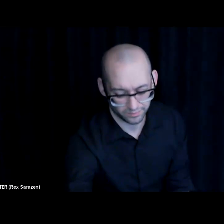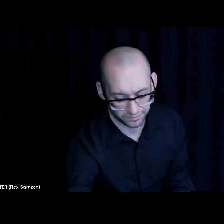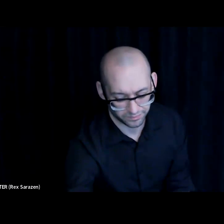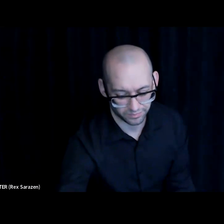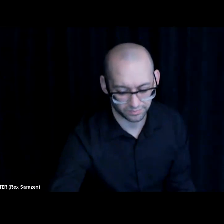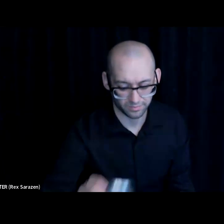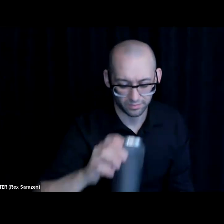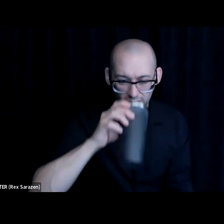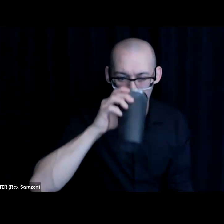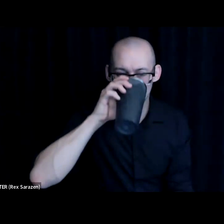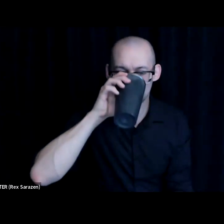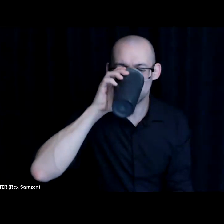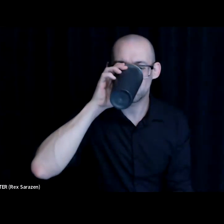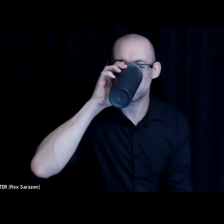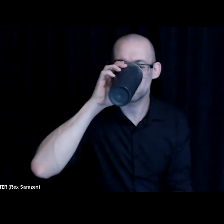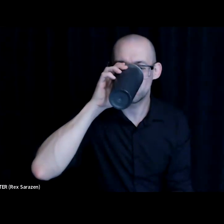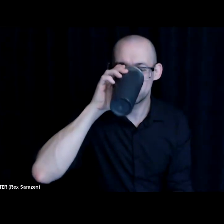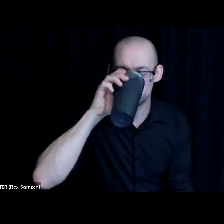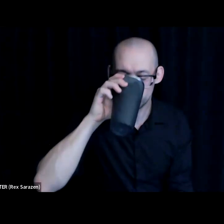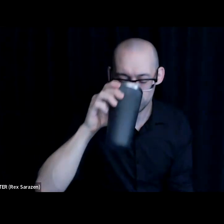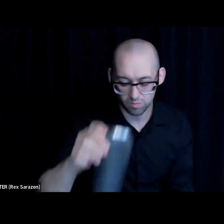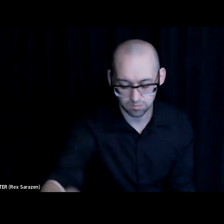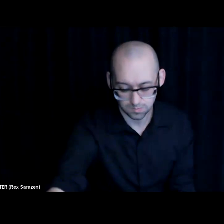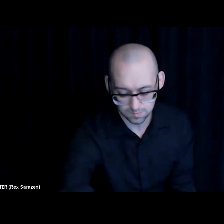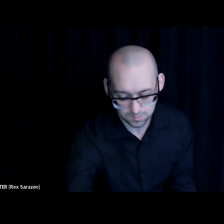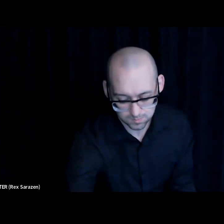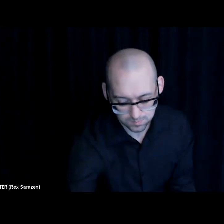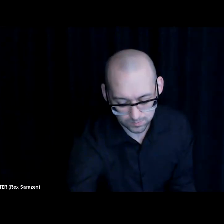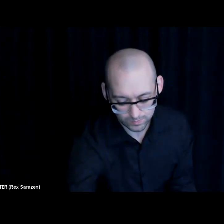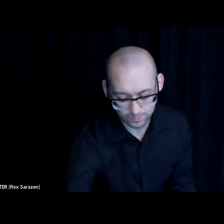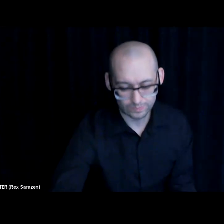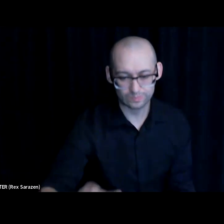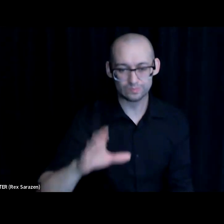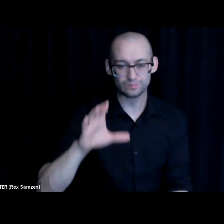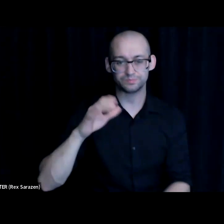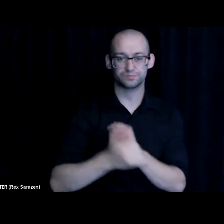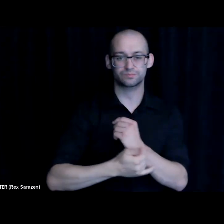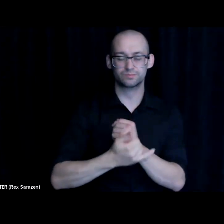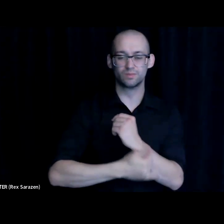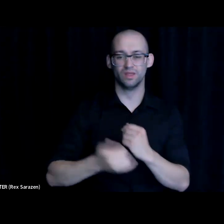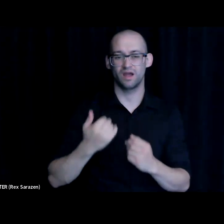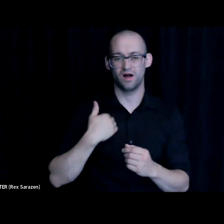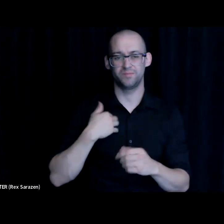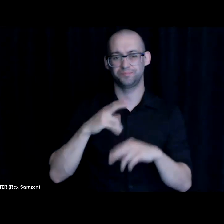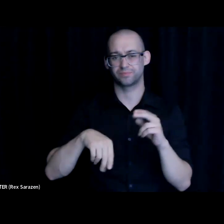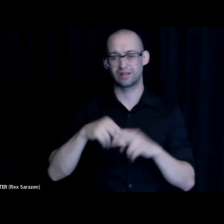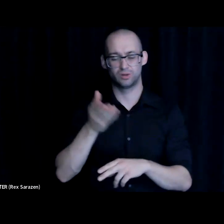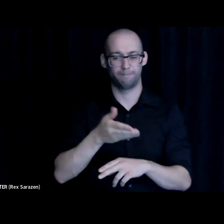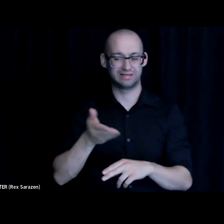actually taking the infrastructure piece in their own hands and connecting the migrant communities or the folks in the Santa Cruz